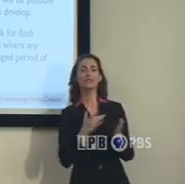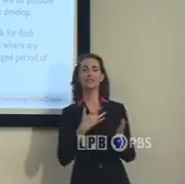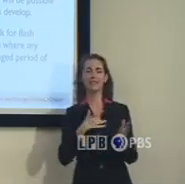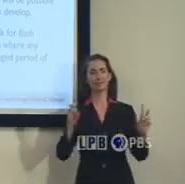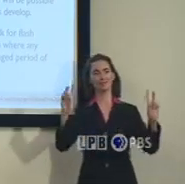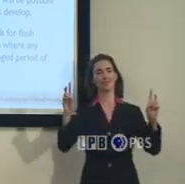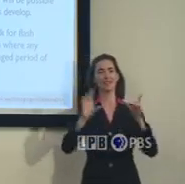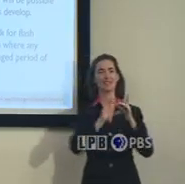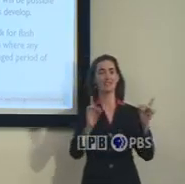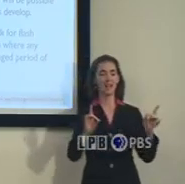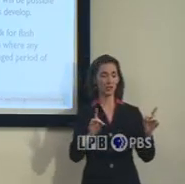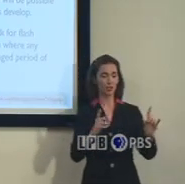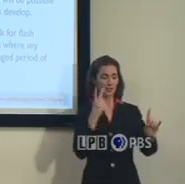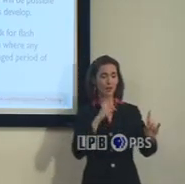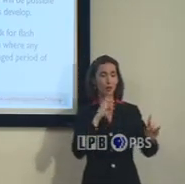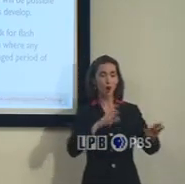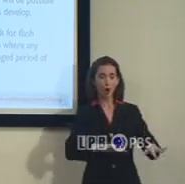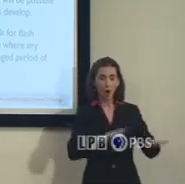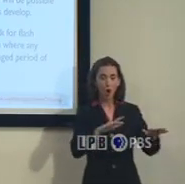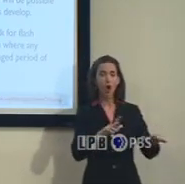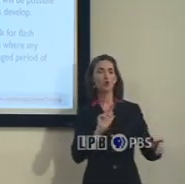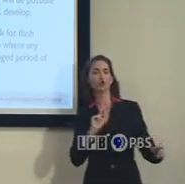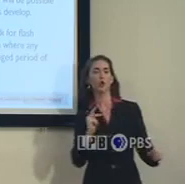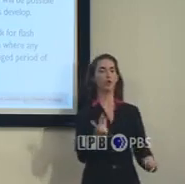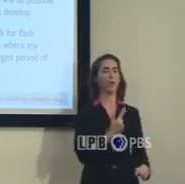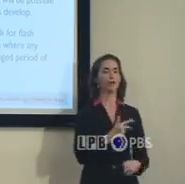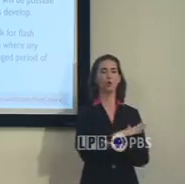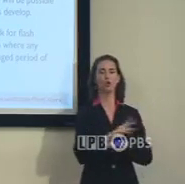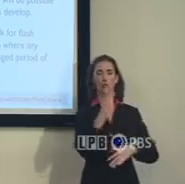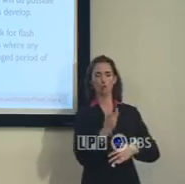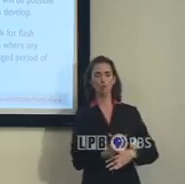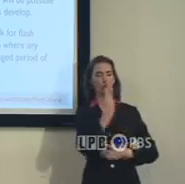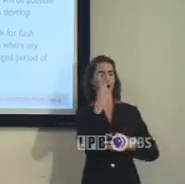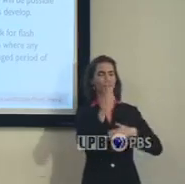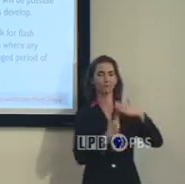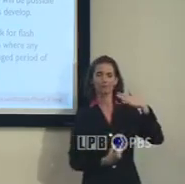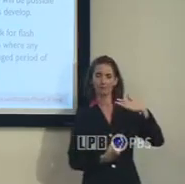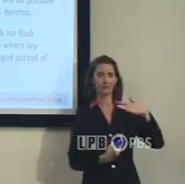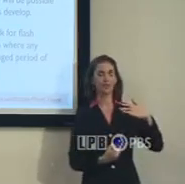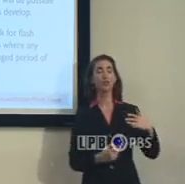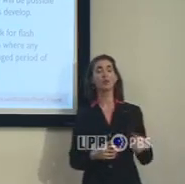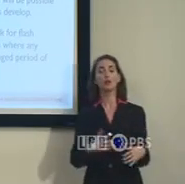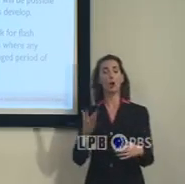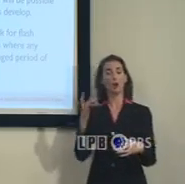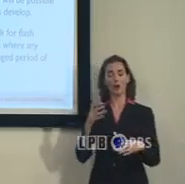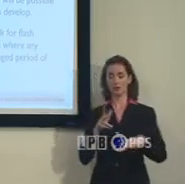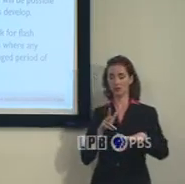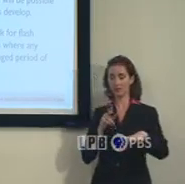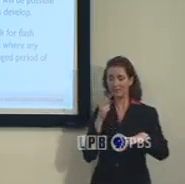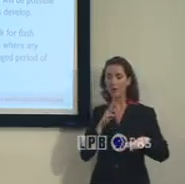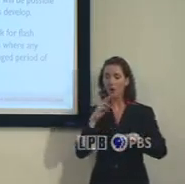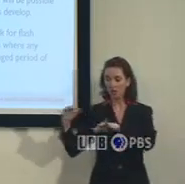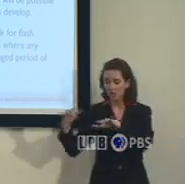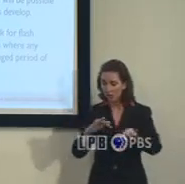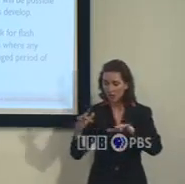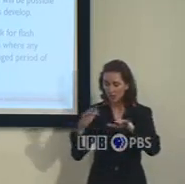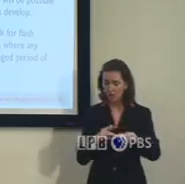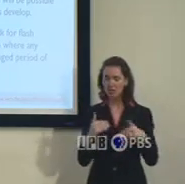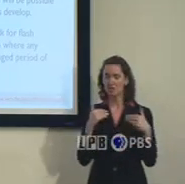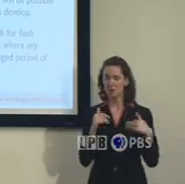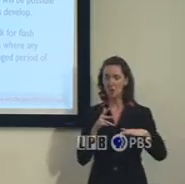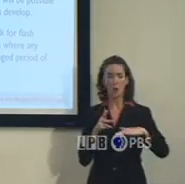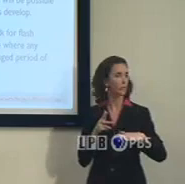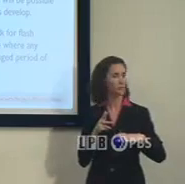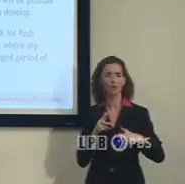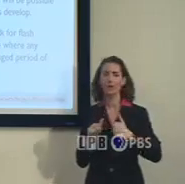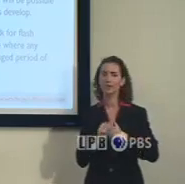If you see water ponding from this event, just do not drive into it. Turn around, find a different way. Make sure that you're putting yourself